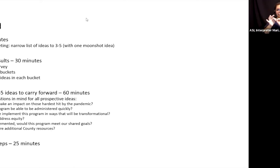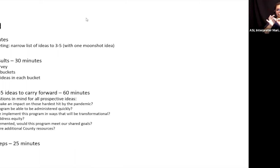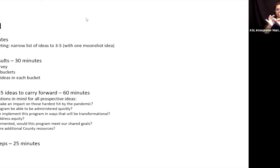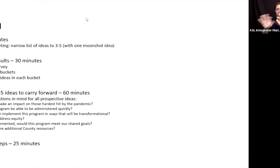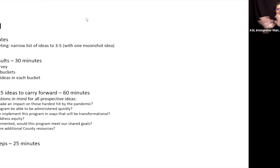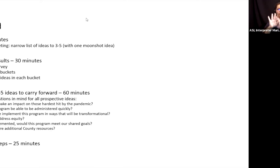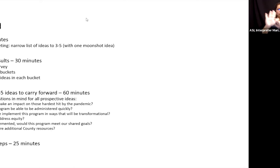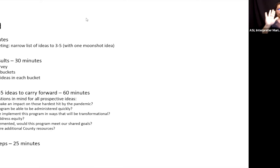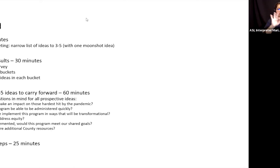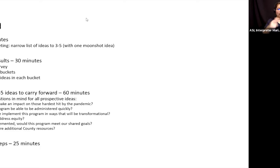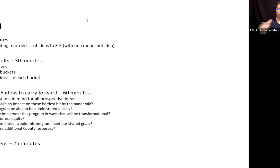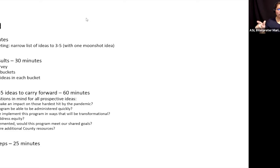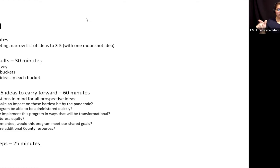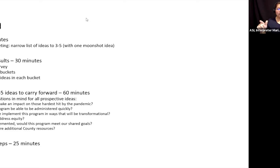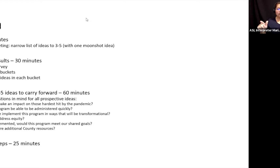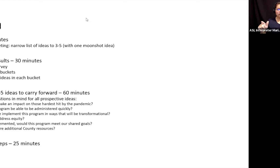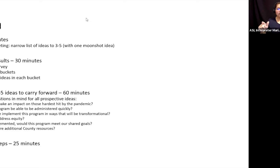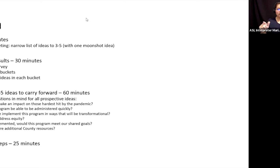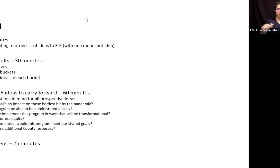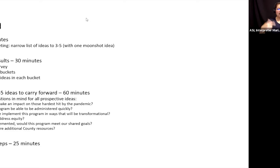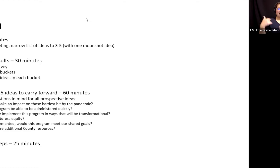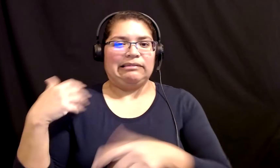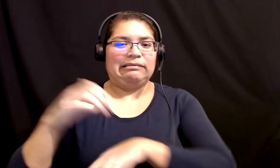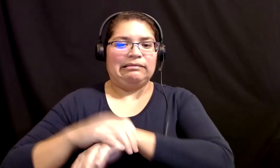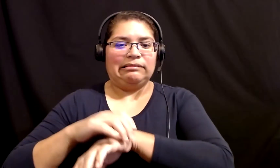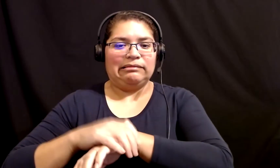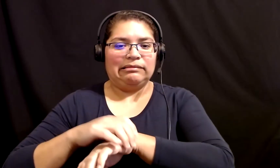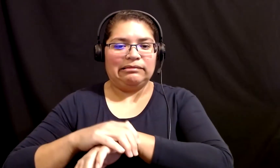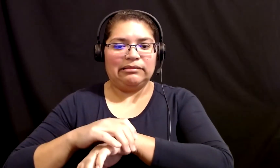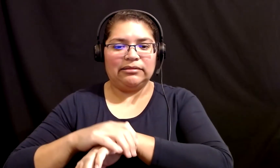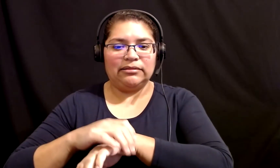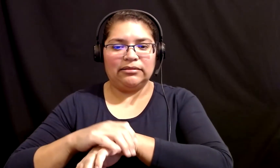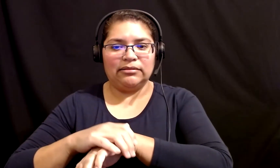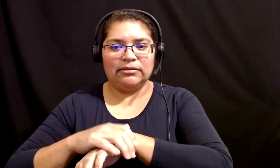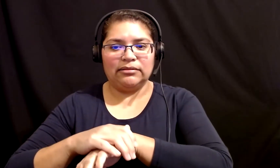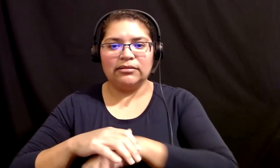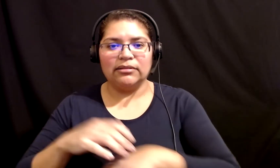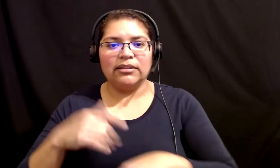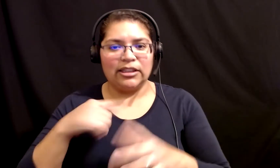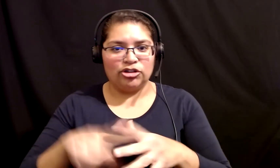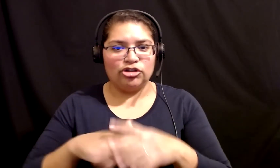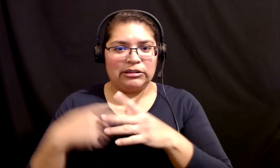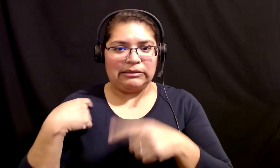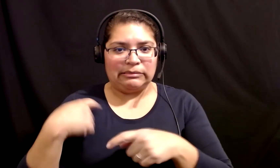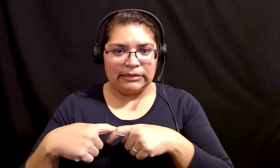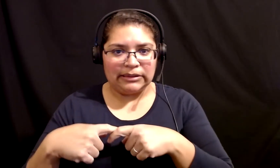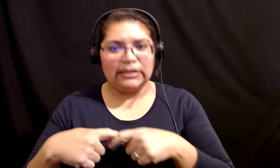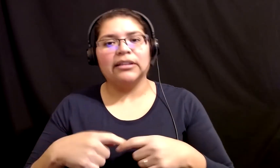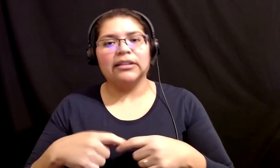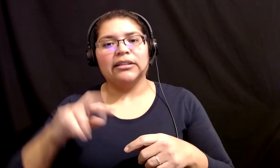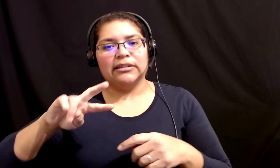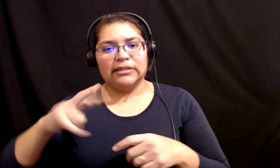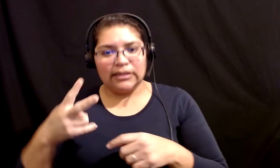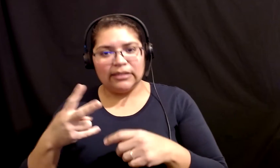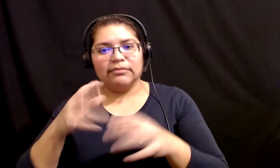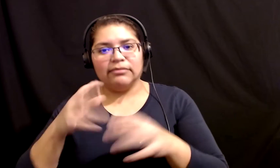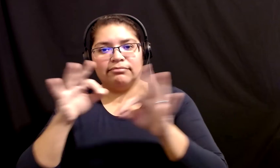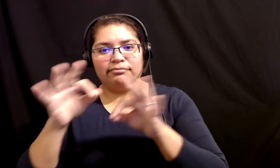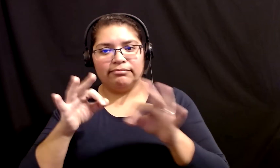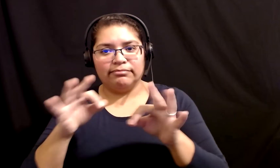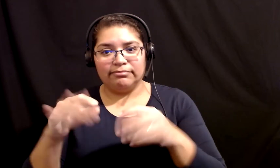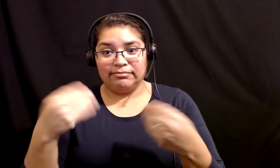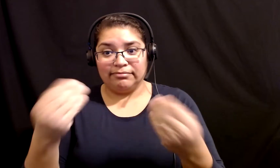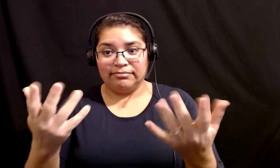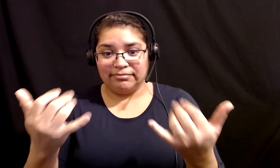su idioma. So in the name of linguistic justice, I started out in Spanish, and secondly, the explanation I'm about to give